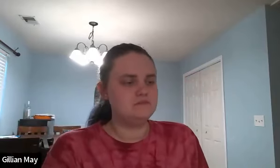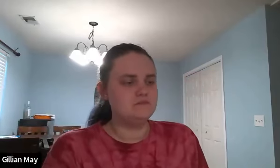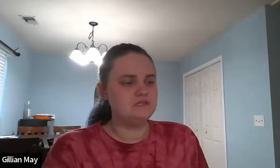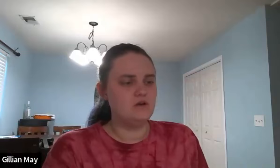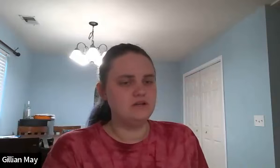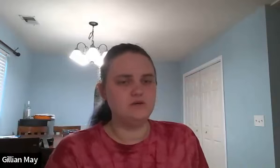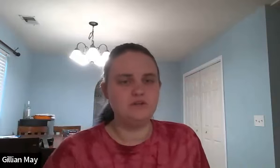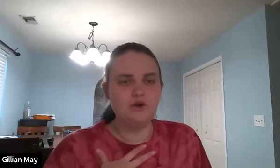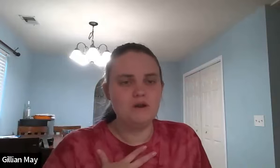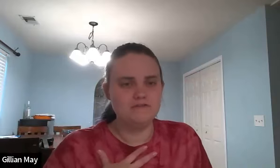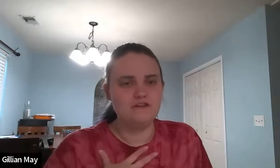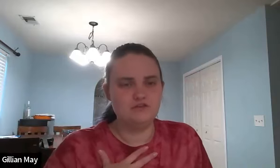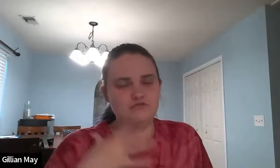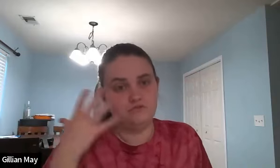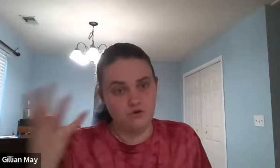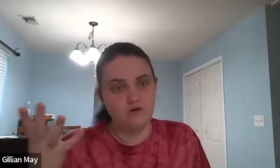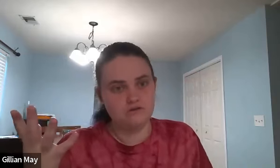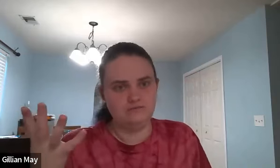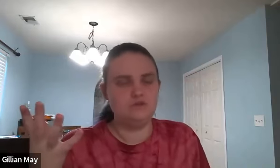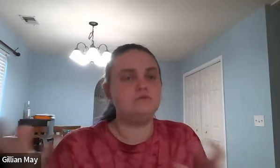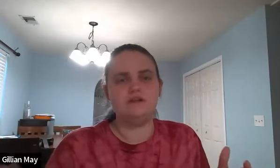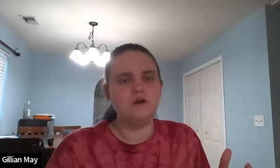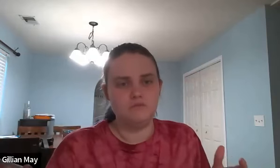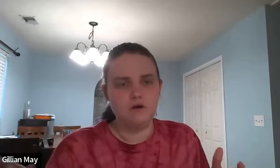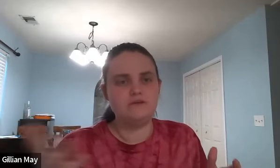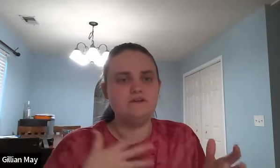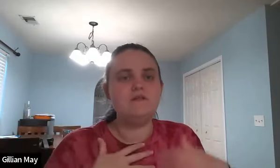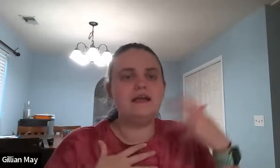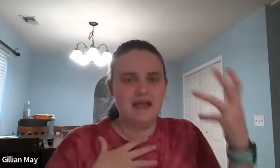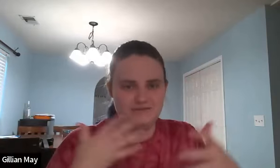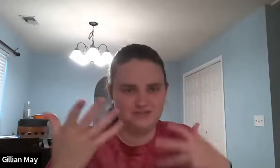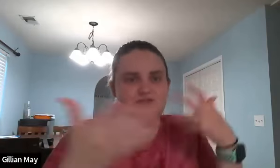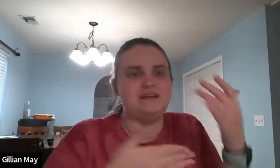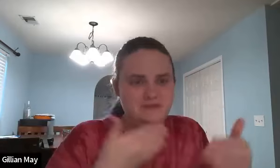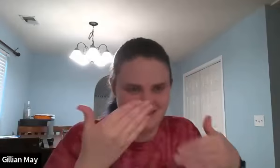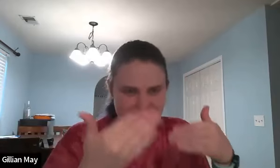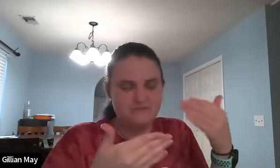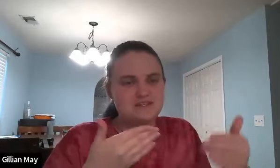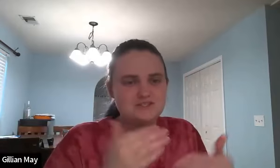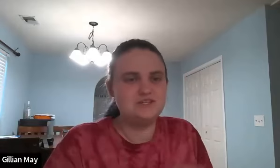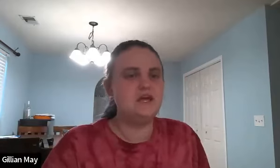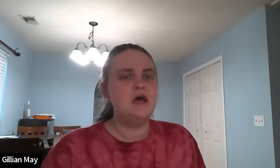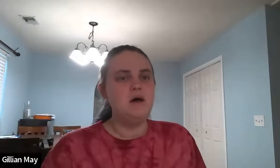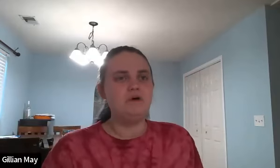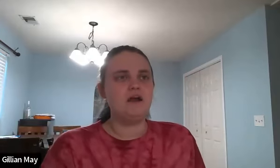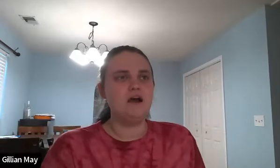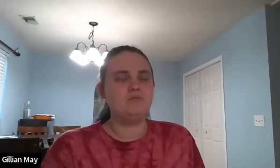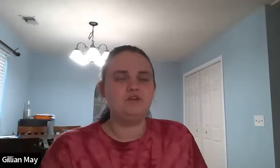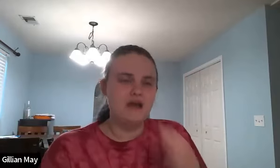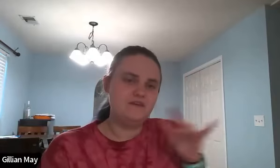sometimes it's hard, you don't want to feel like you're wrong, like you're not wrong, but feel like I have to correct because they've misunderstood. But when you add that